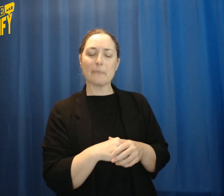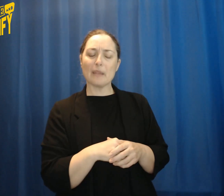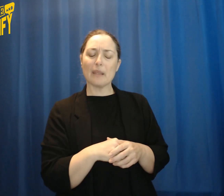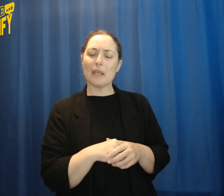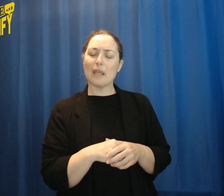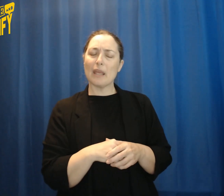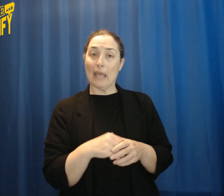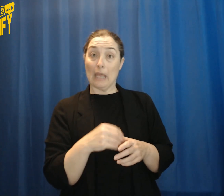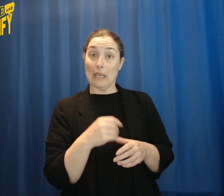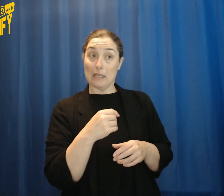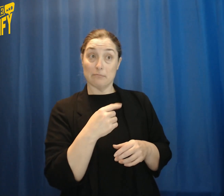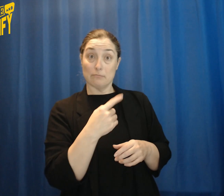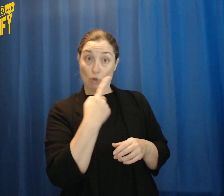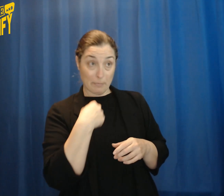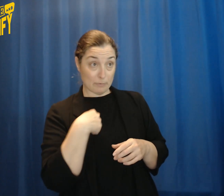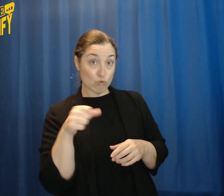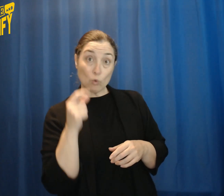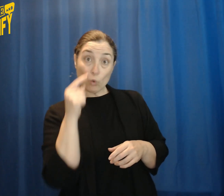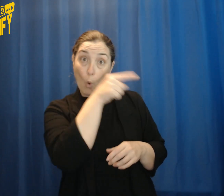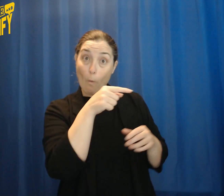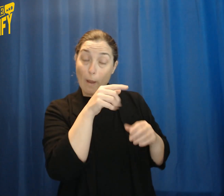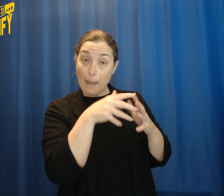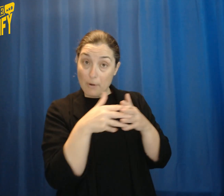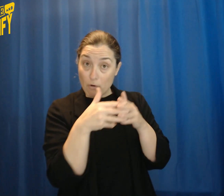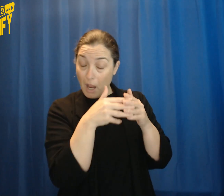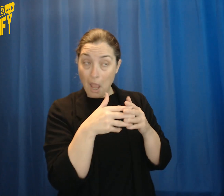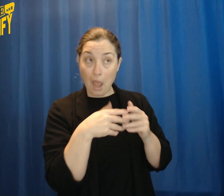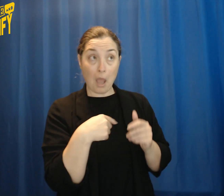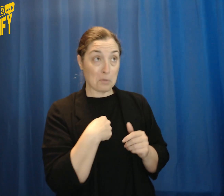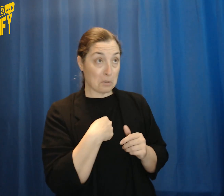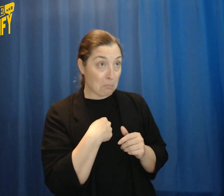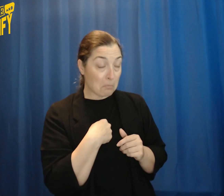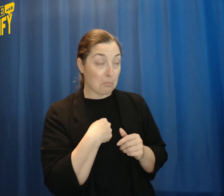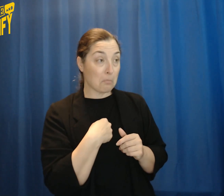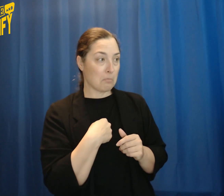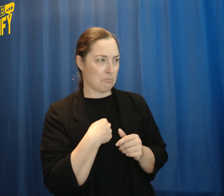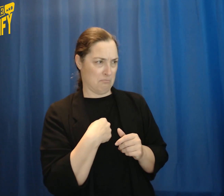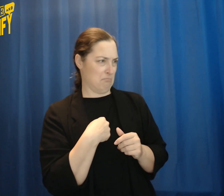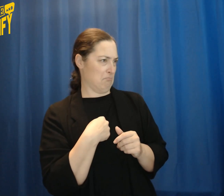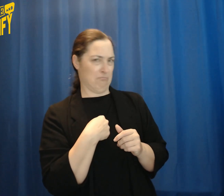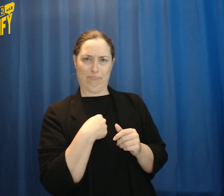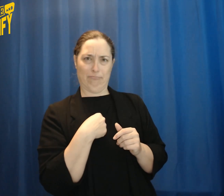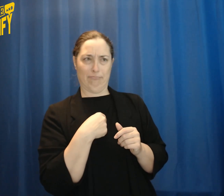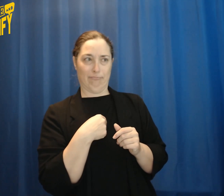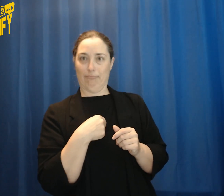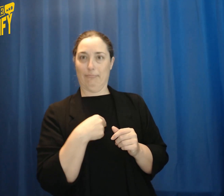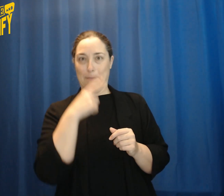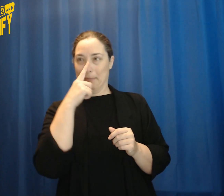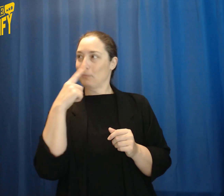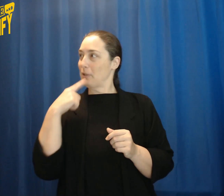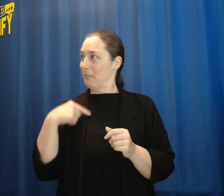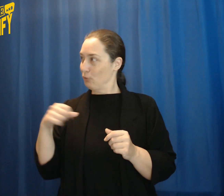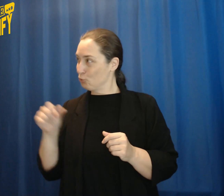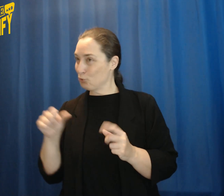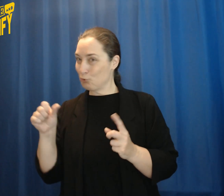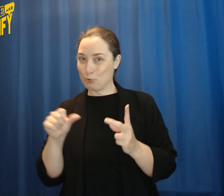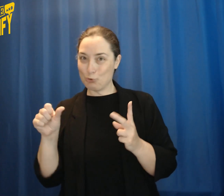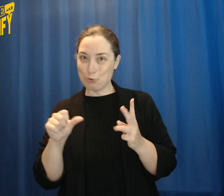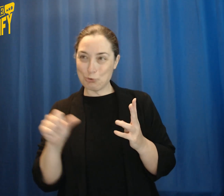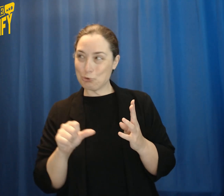should go and study in America. And I thought, oh, there's a bloody pattern developing here. I thought, oh, okay, that's really interesting, because